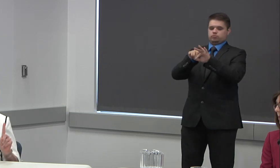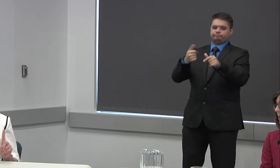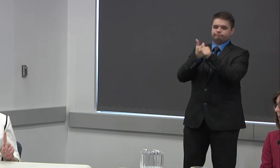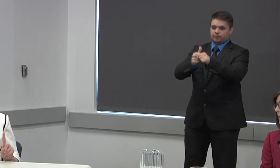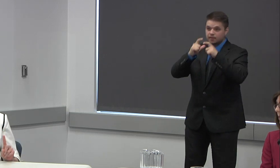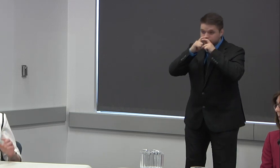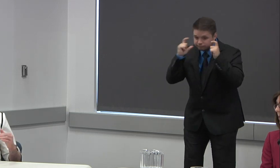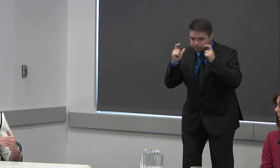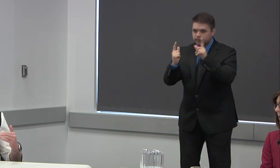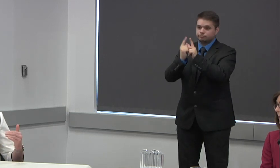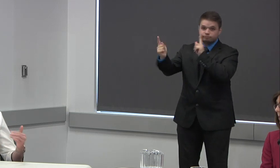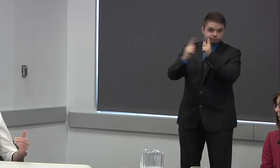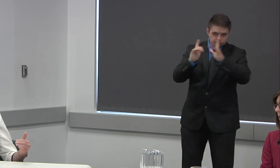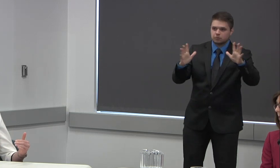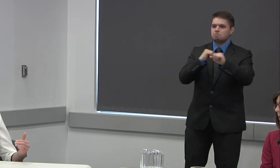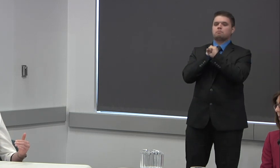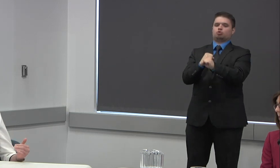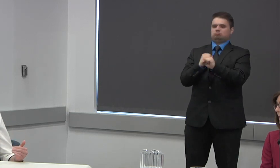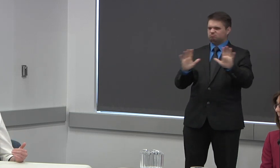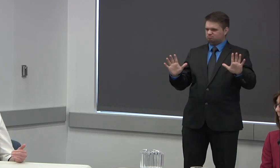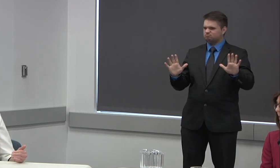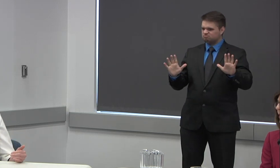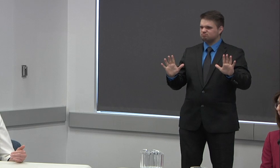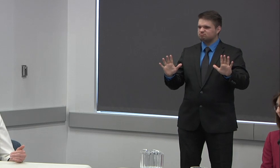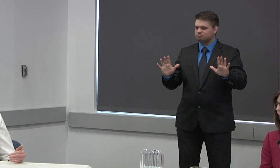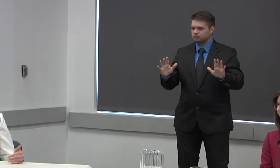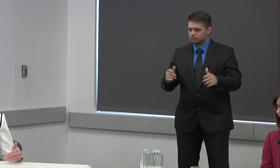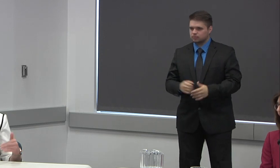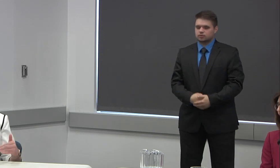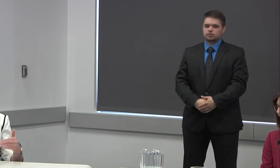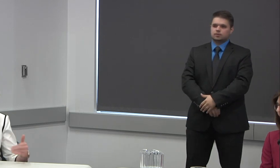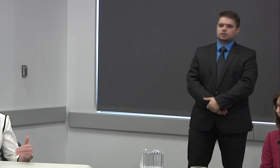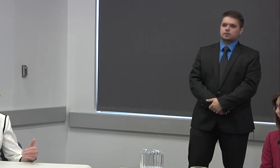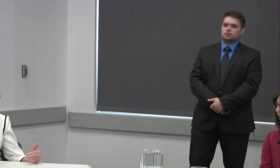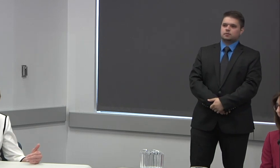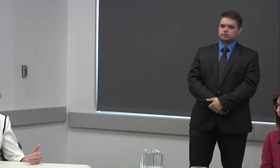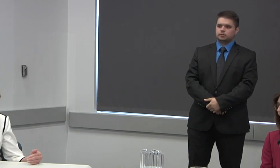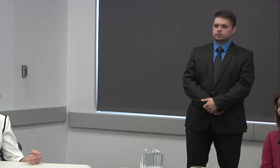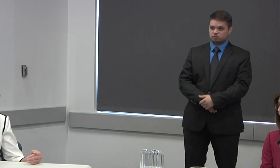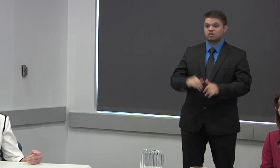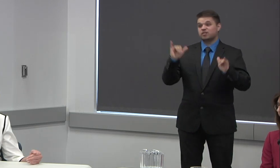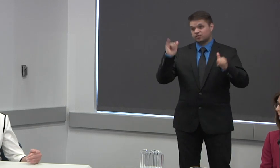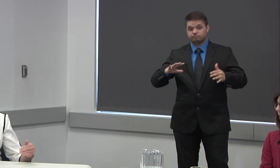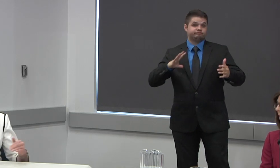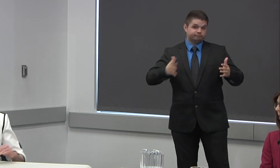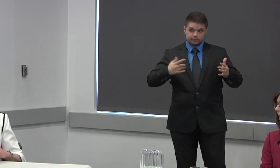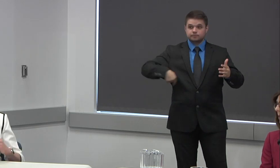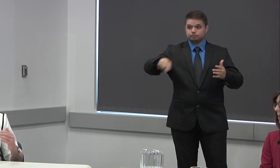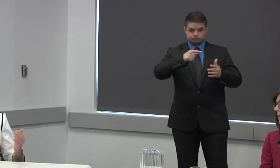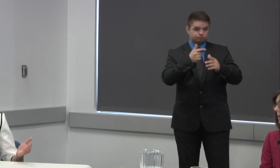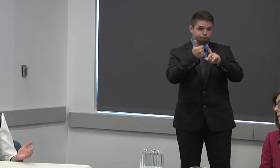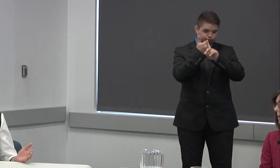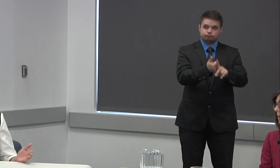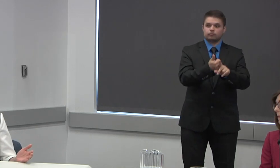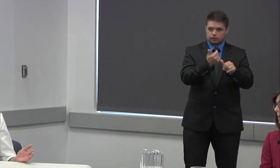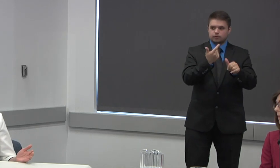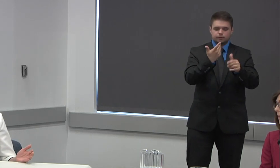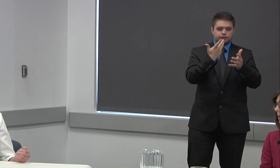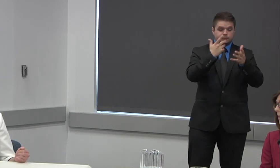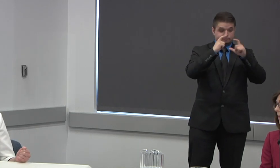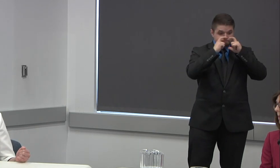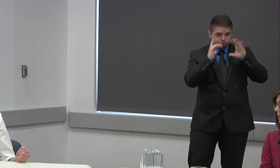one thing, it stands out as being that measure that protects us, when in truth it's the full